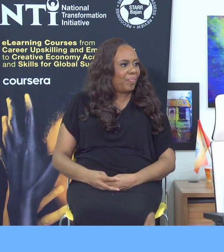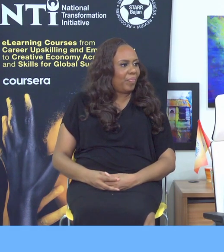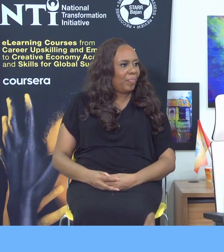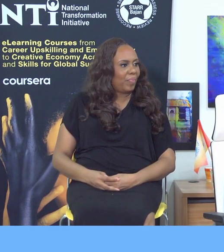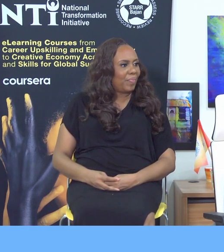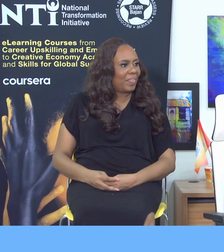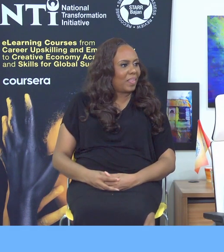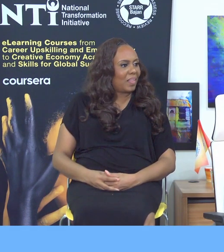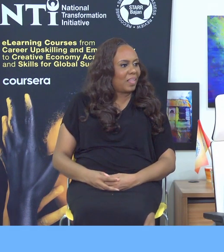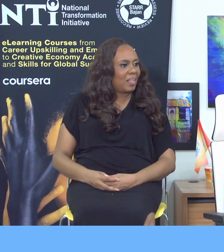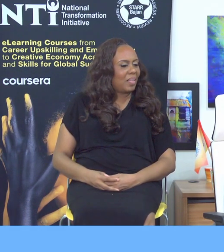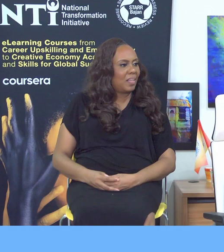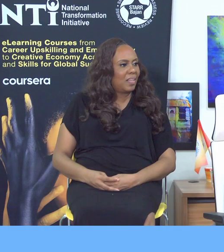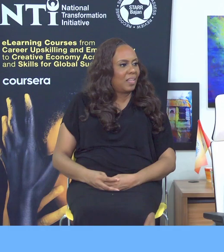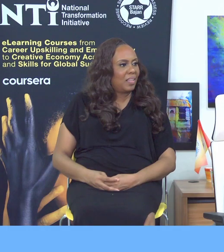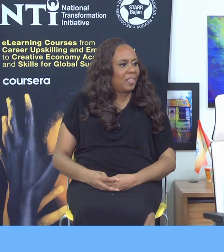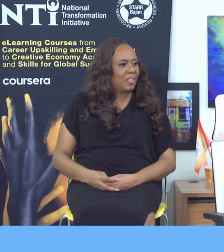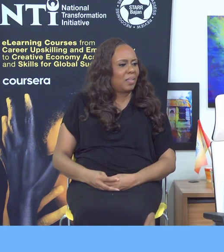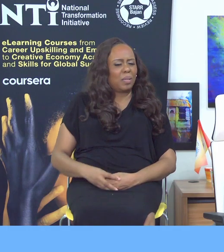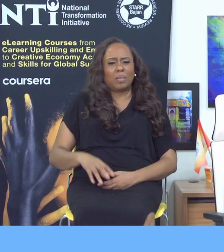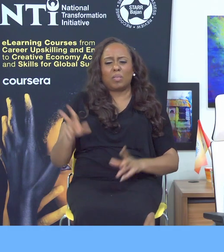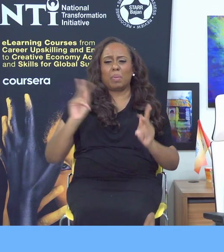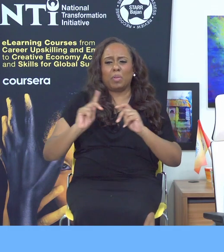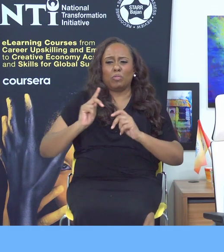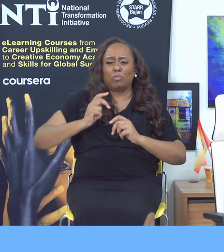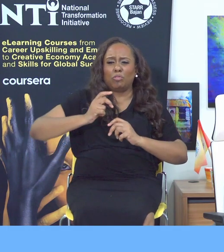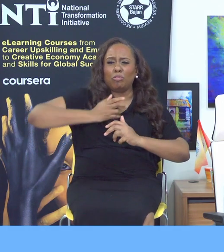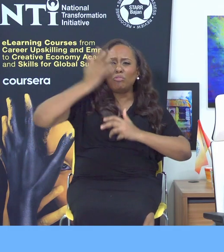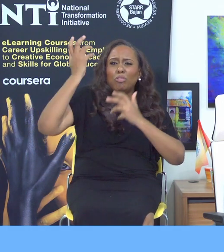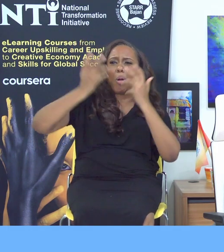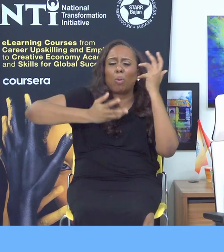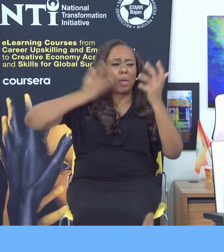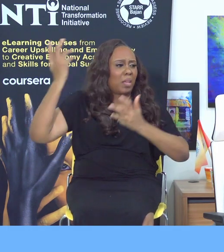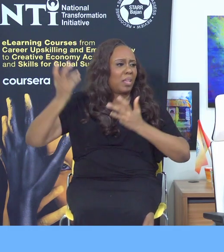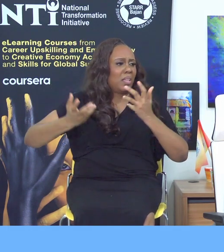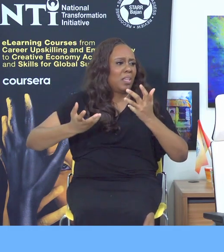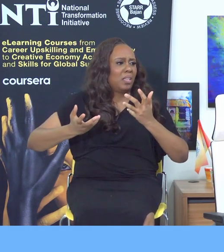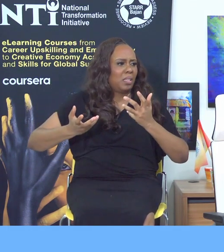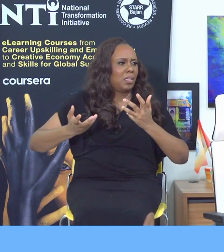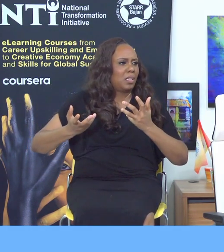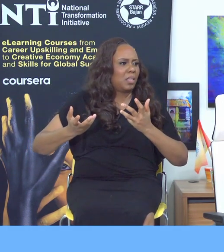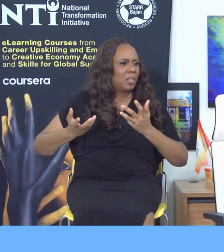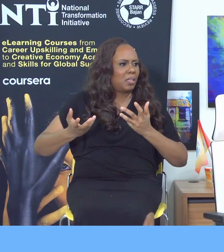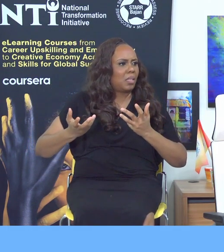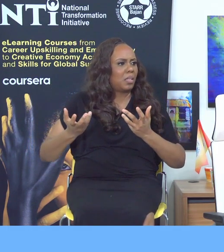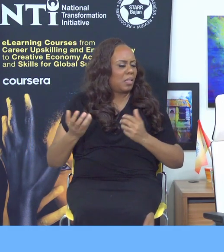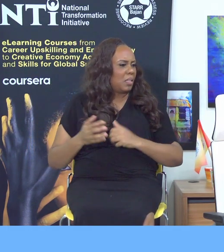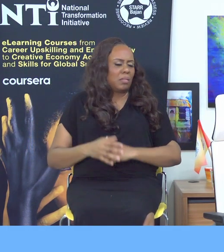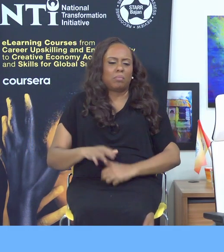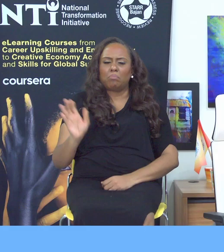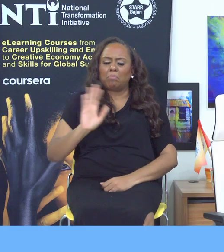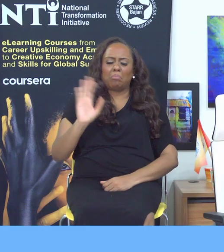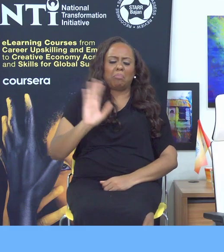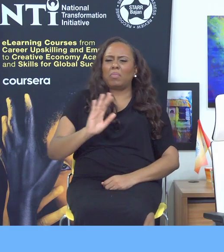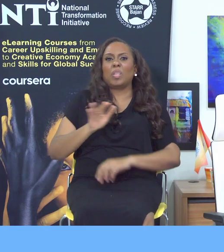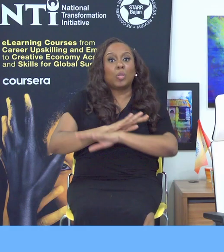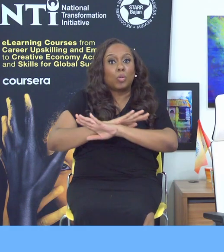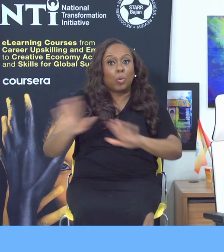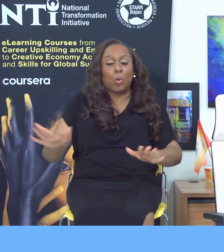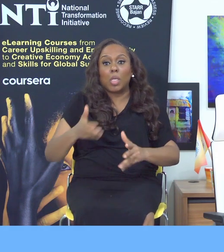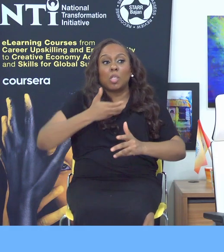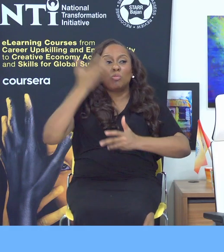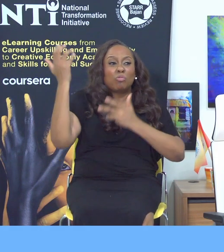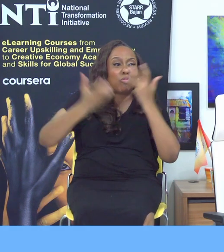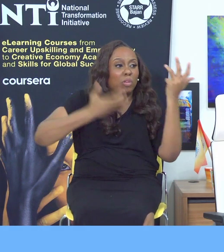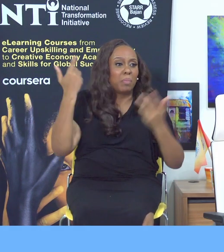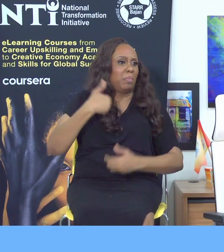Yeah, so the yelling now, they have to, it's a little bit communication, you know. Yelling is